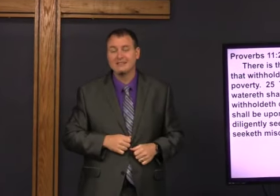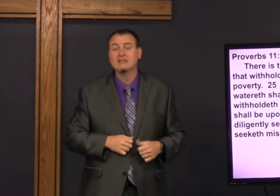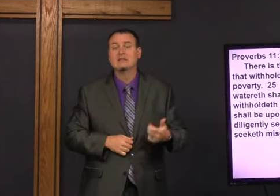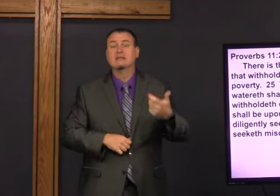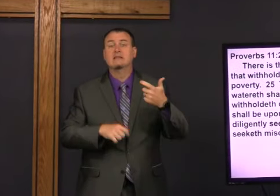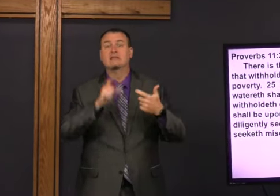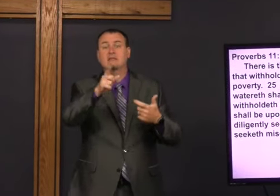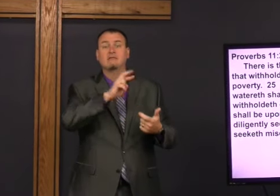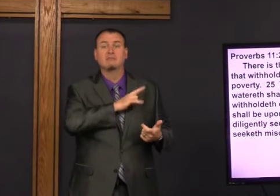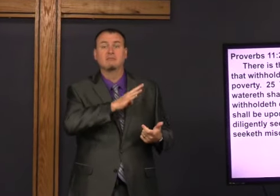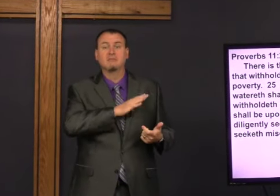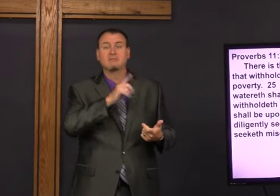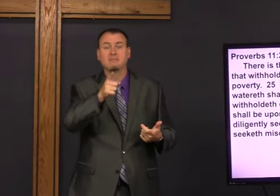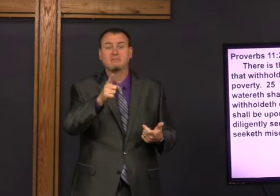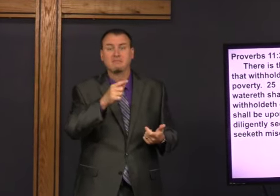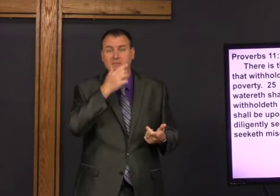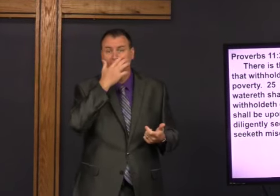You're not going to succeed. Run.